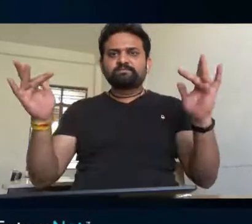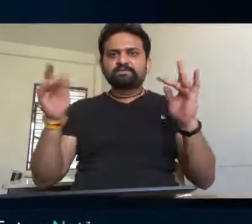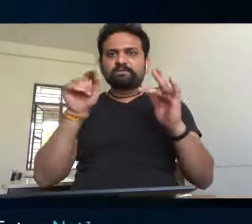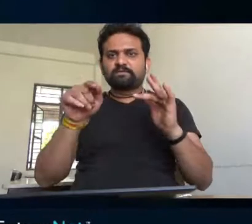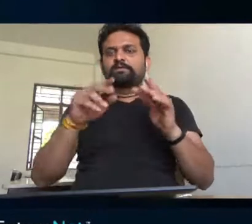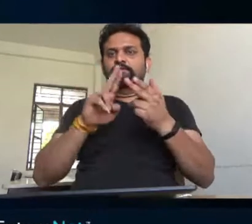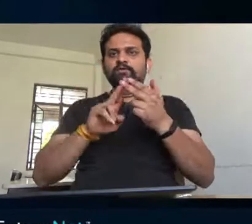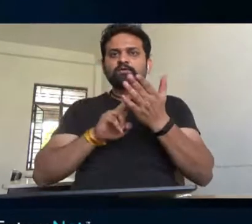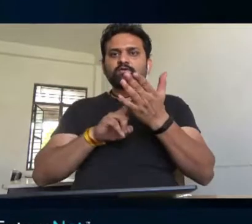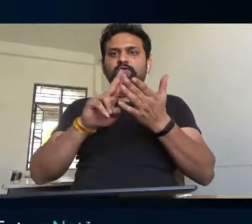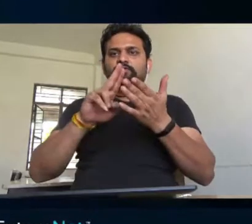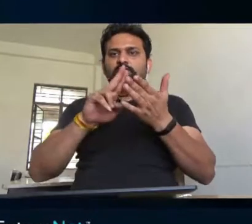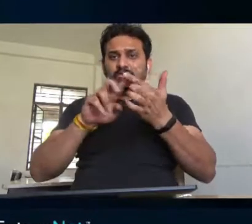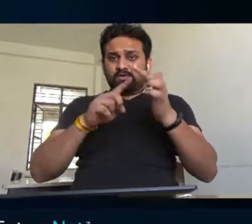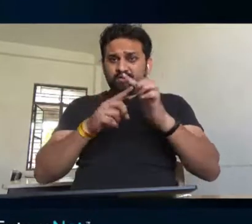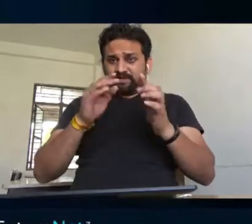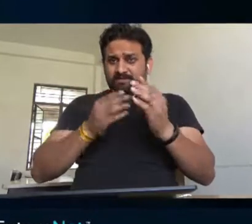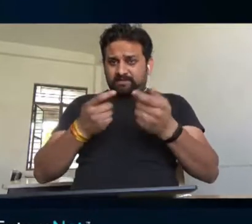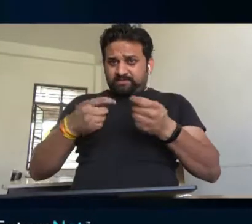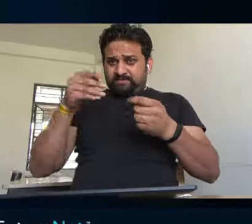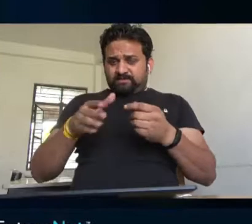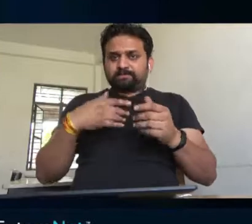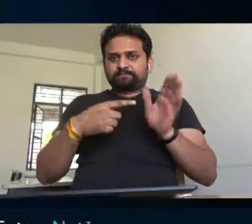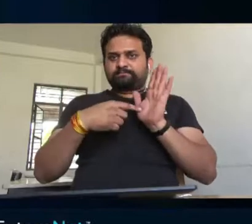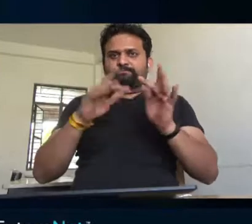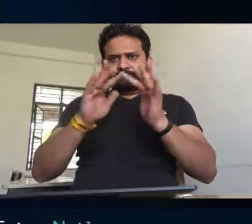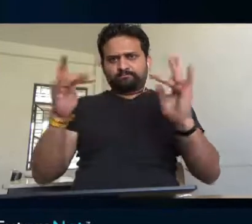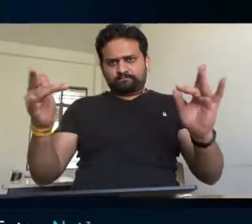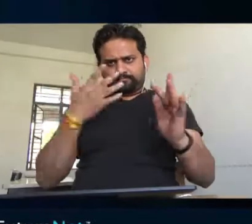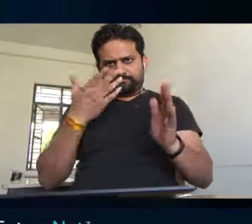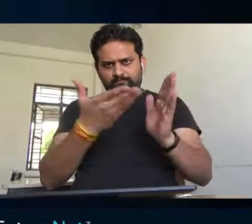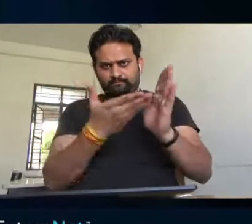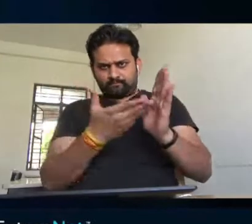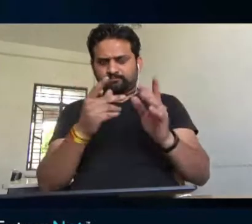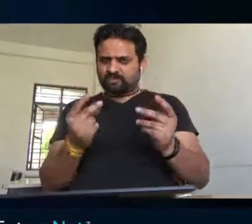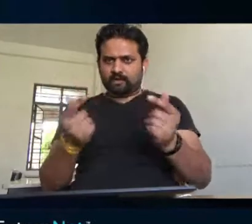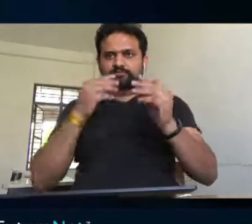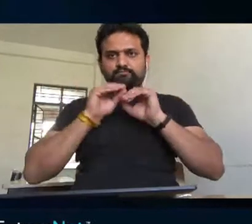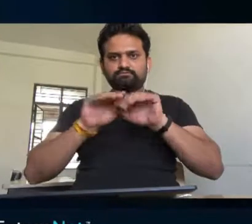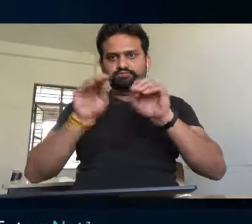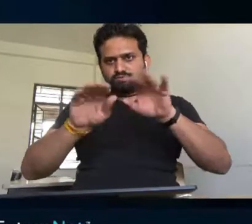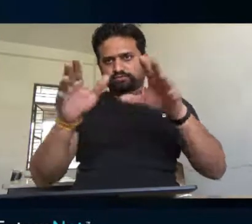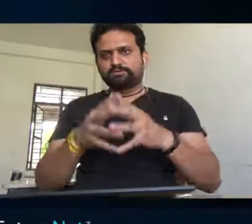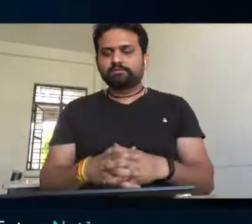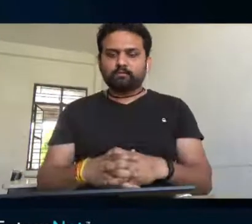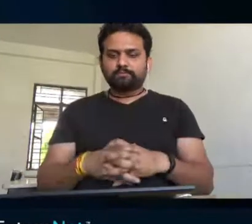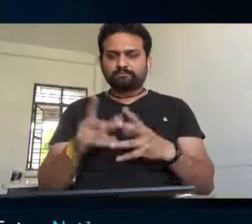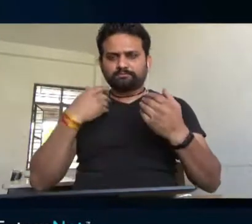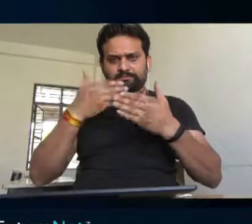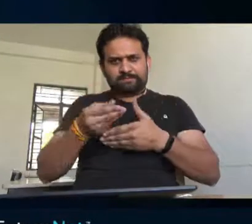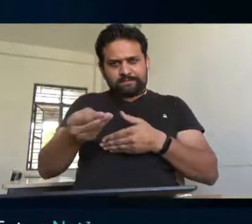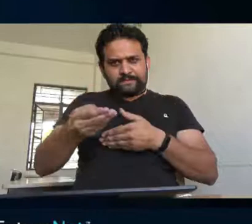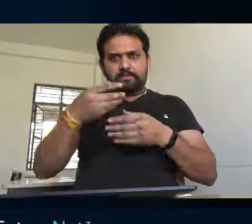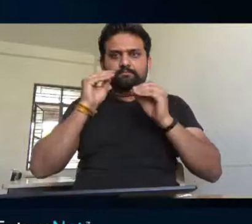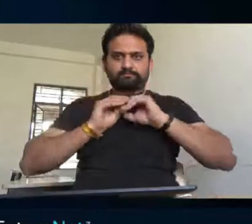restaurant in April or latest in May, and then we will inform you about everything like that.